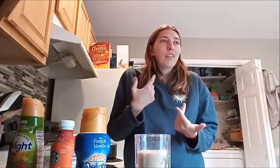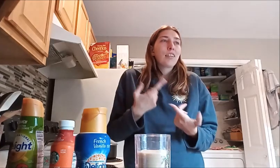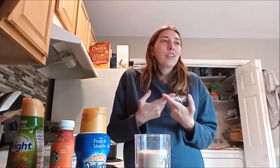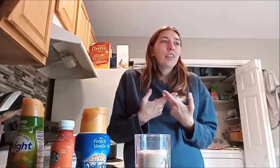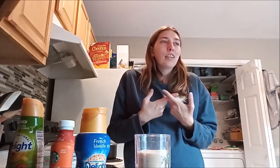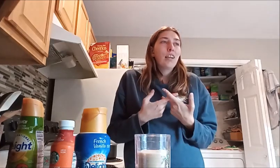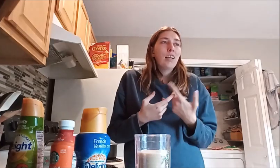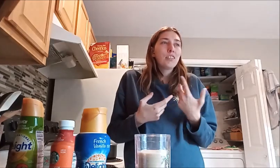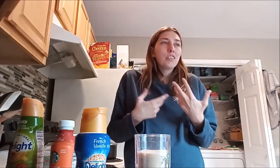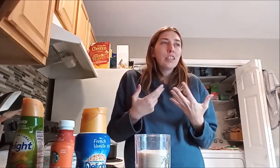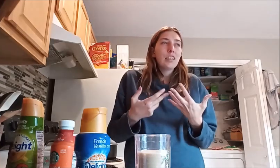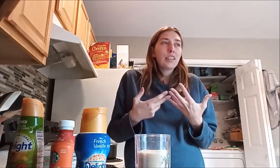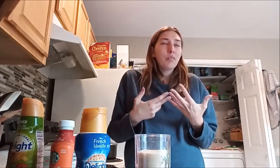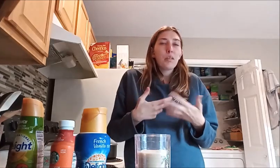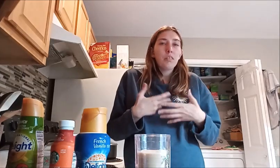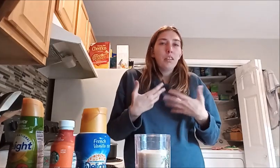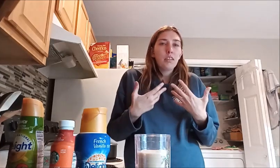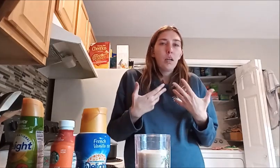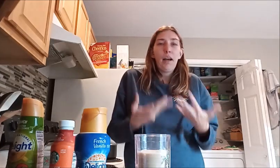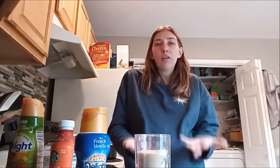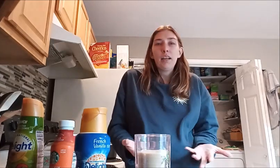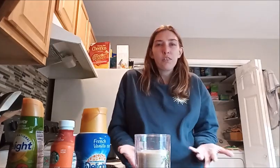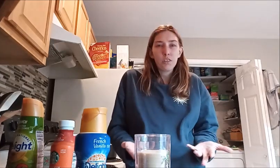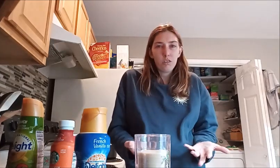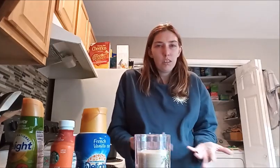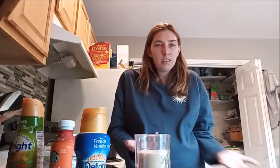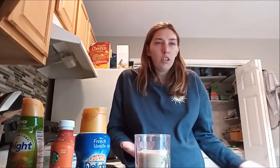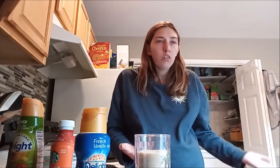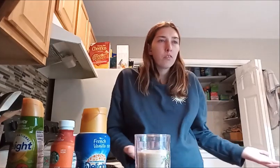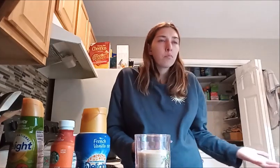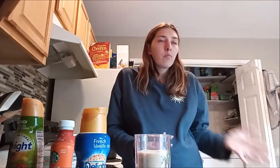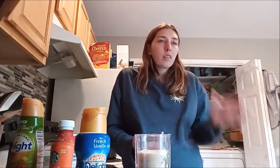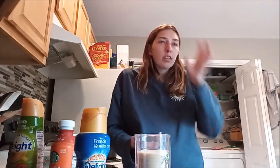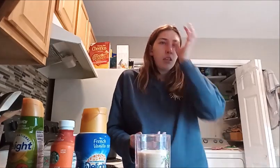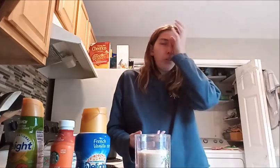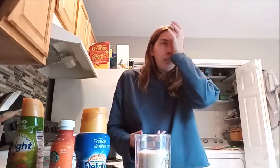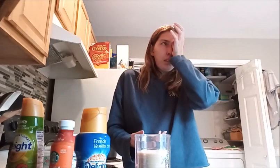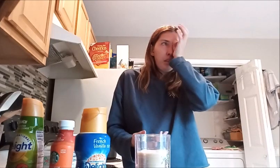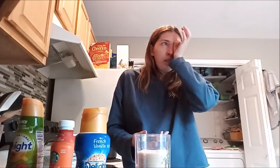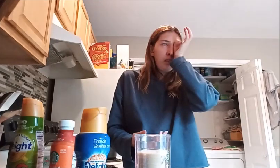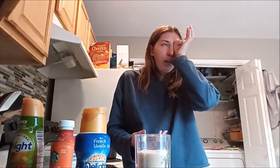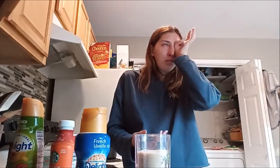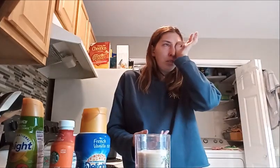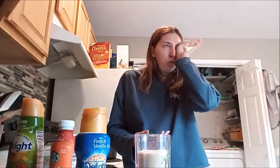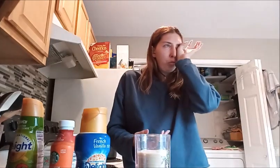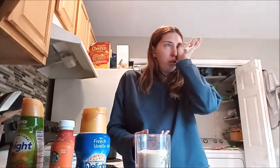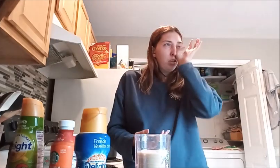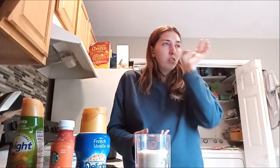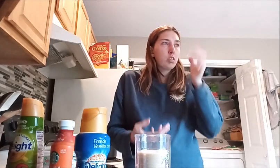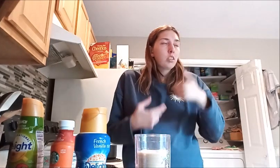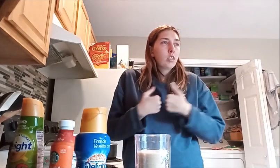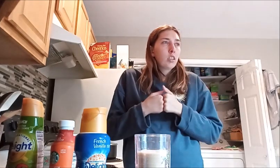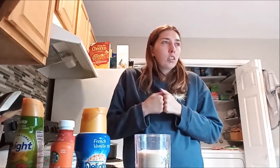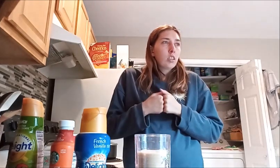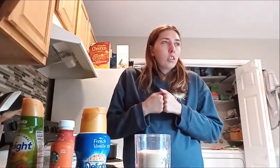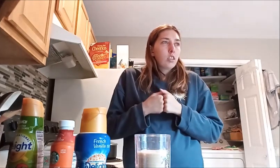know to like be able to come out at the funeral itself, because I wasn't super close